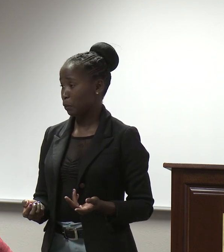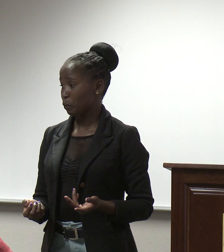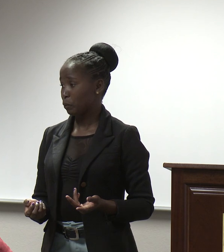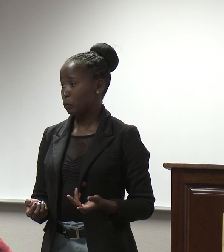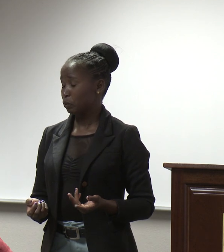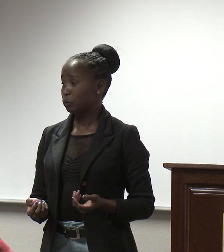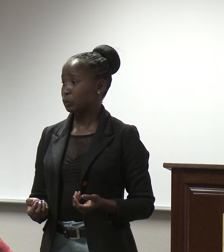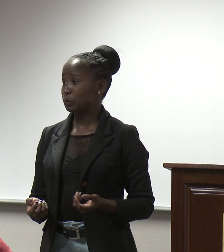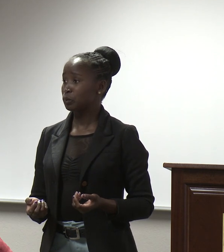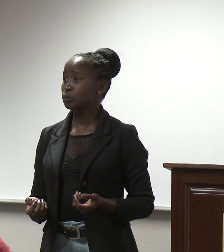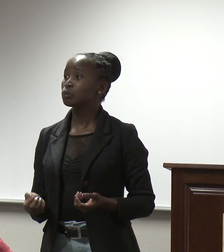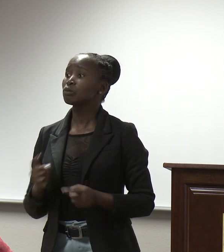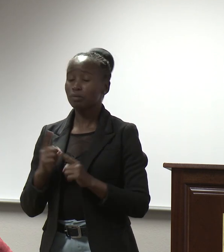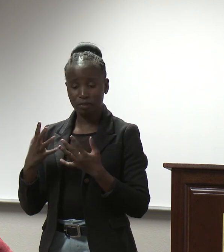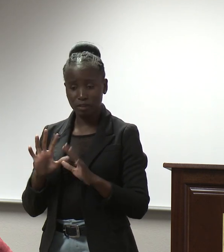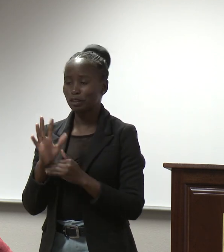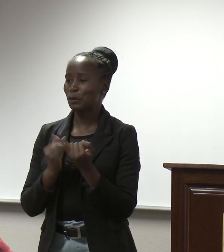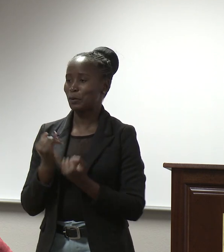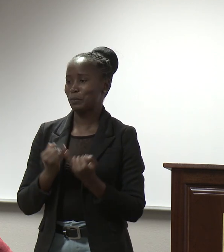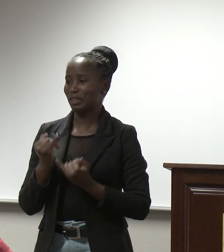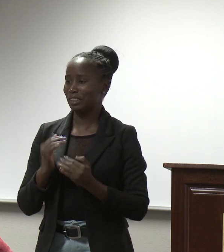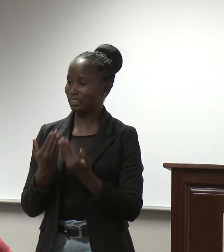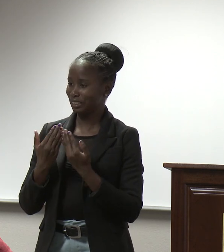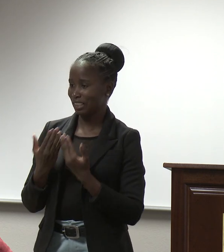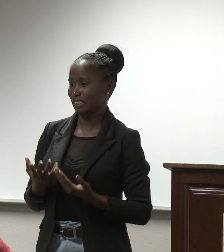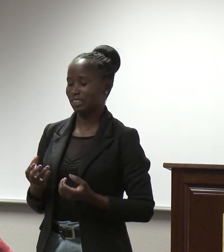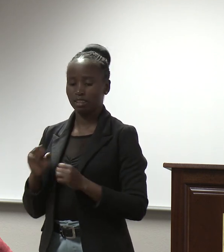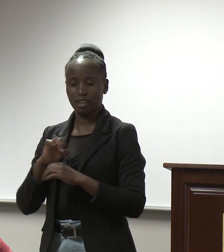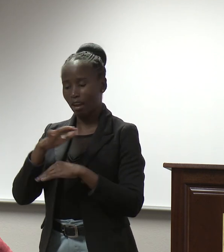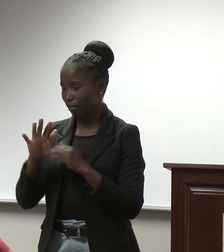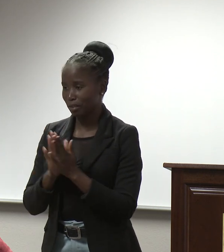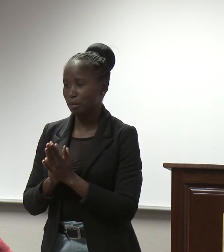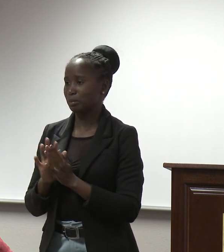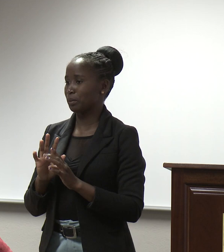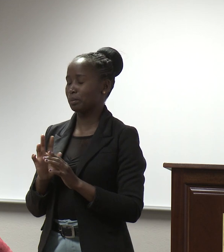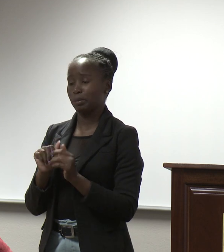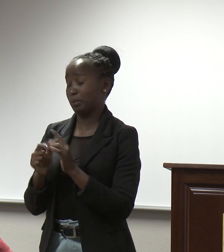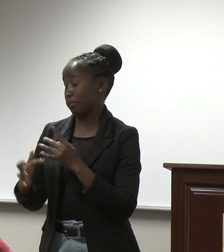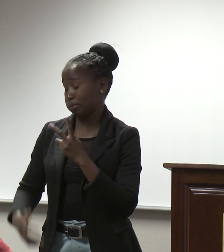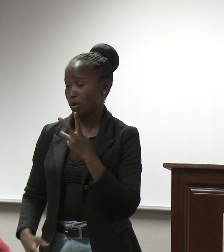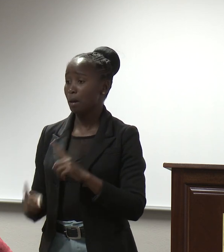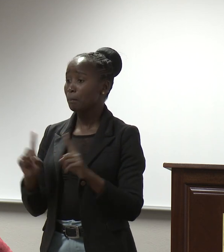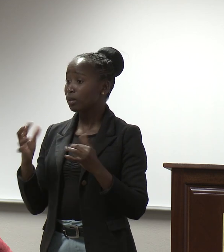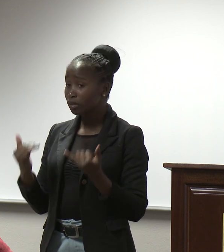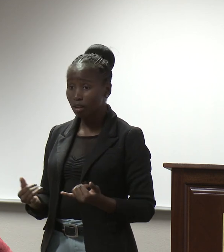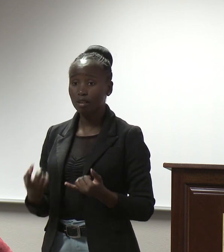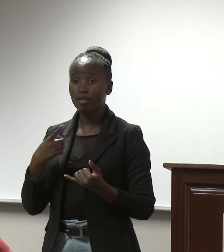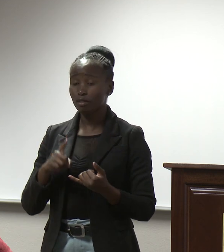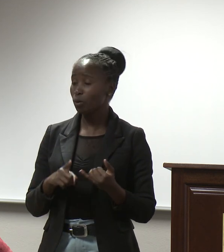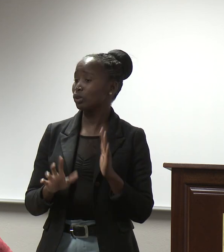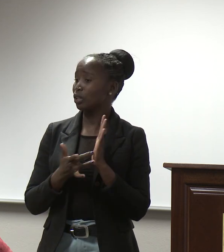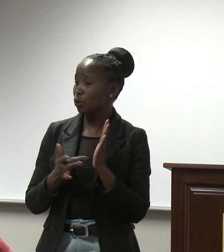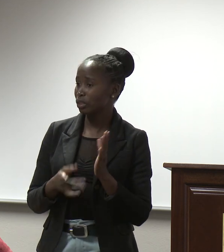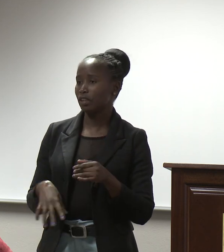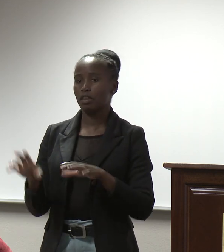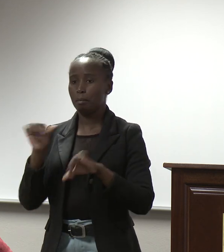comparative studies, literary comparative studies, ethnographic studies, and so on. At the same time, nanotechnology, biology, and so on, all of